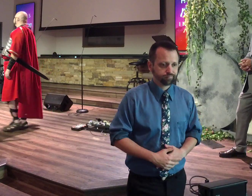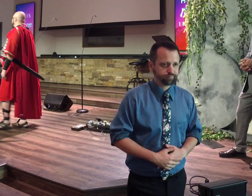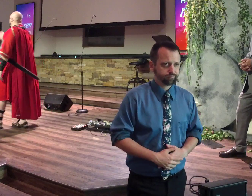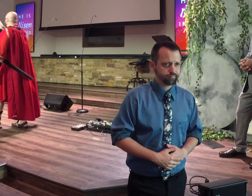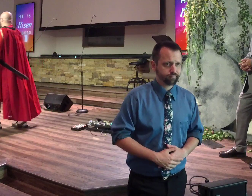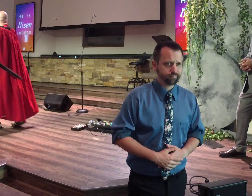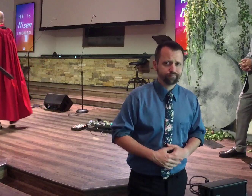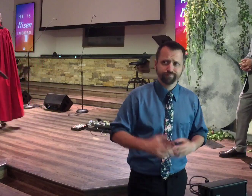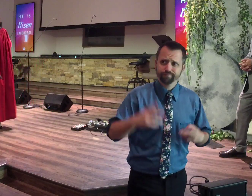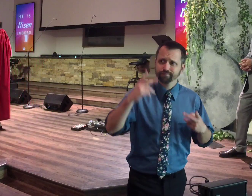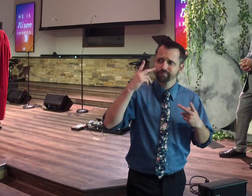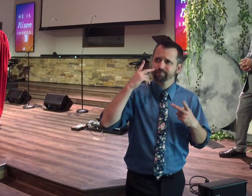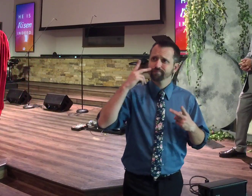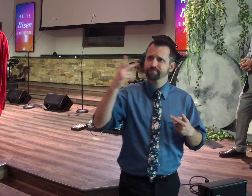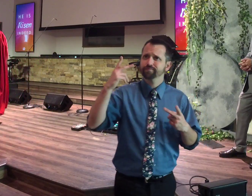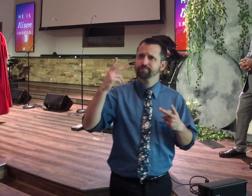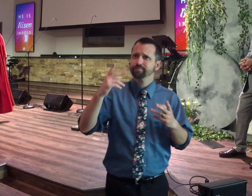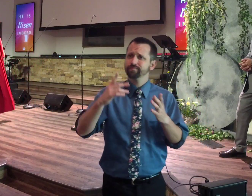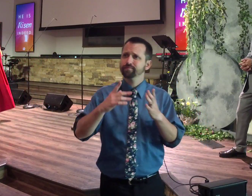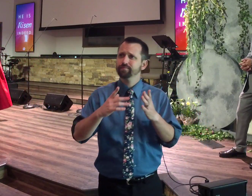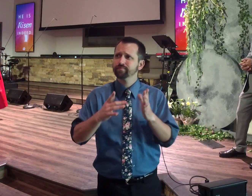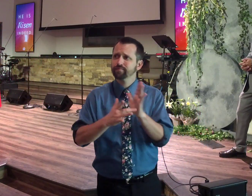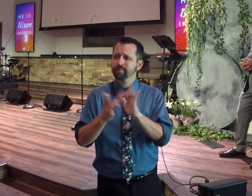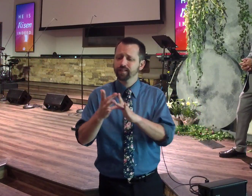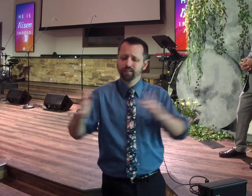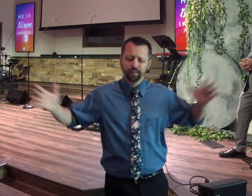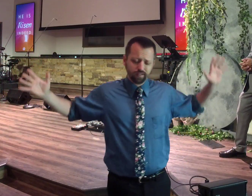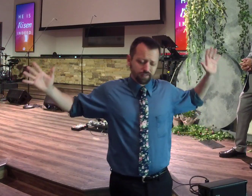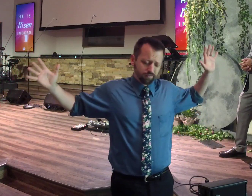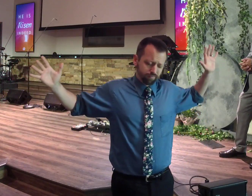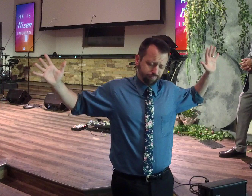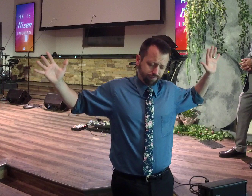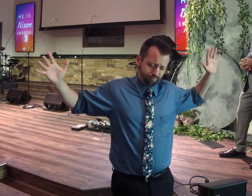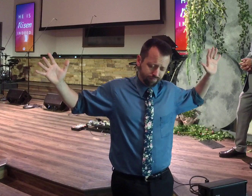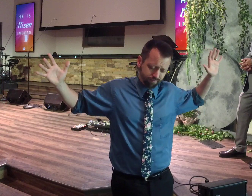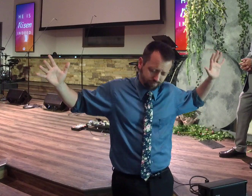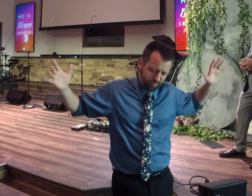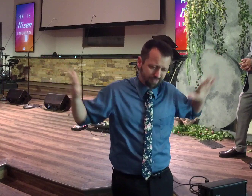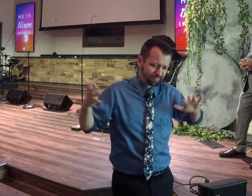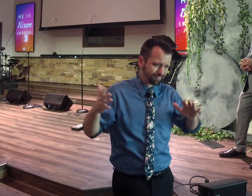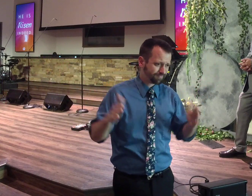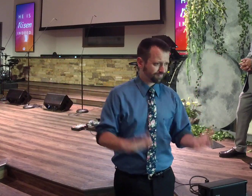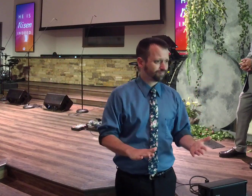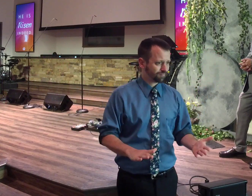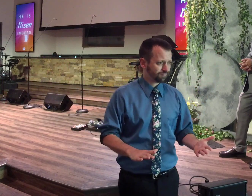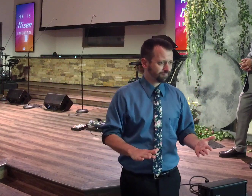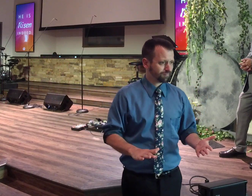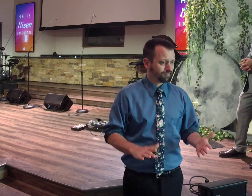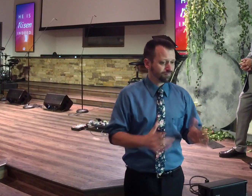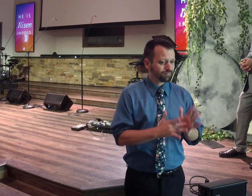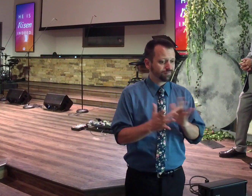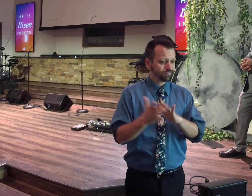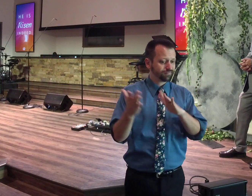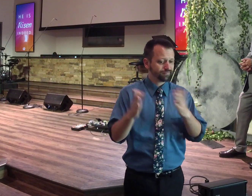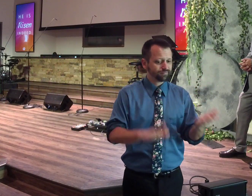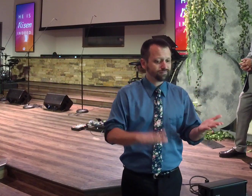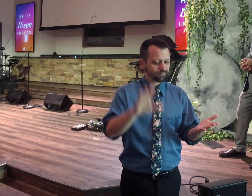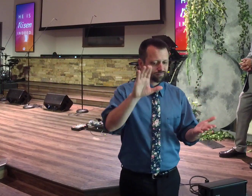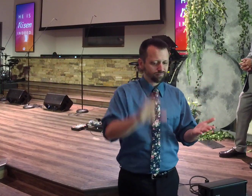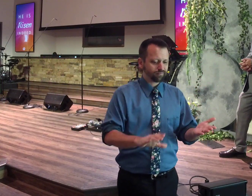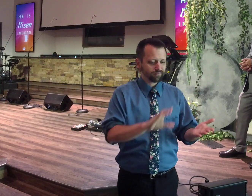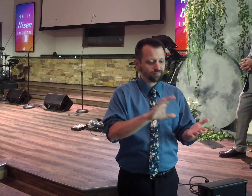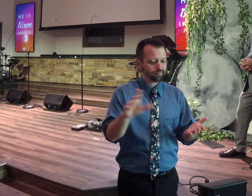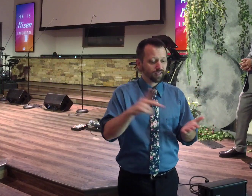I could see him slipping away now. As Jesus died on the cross, paying for